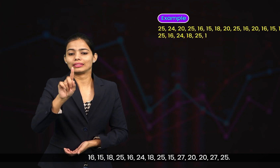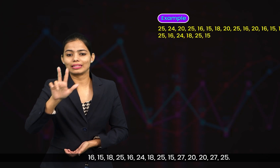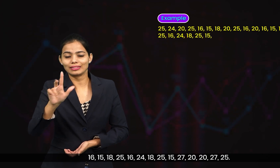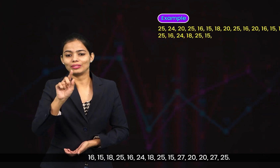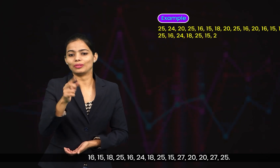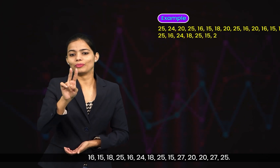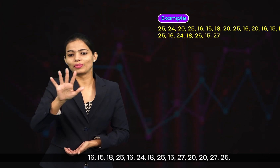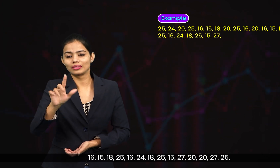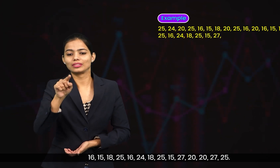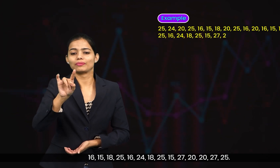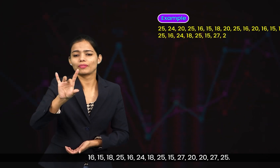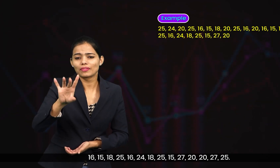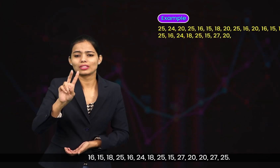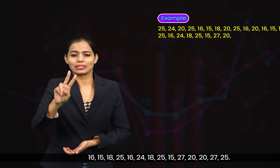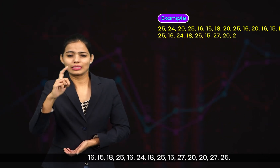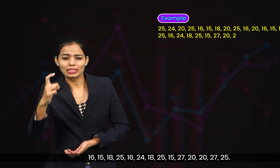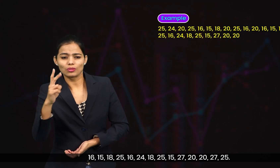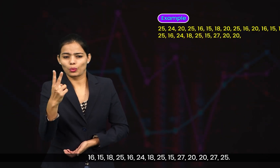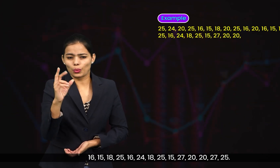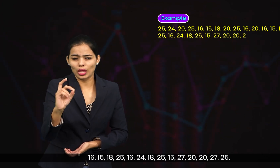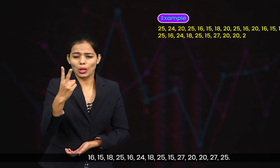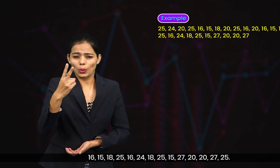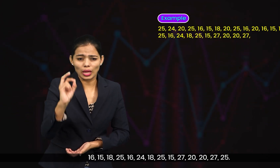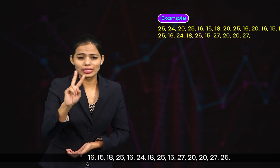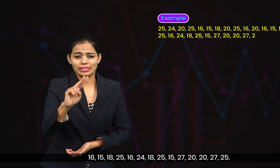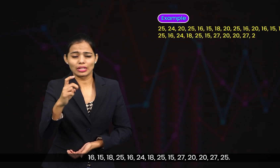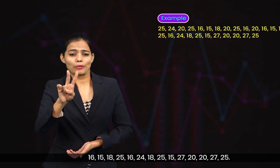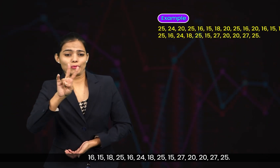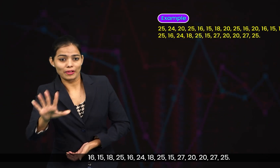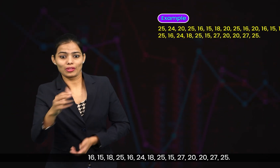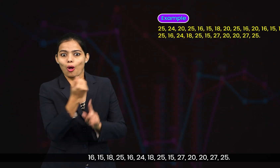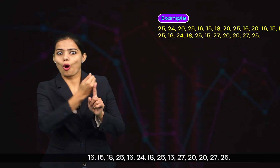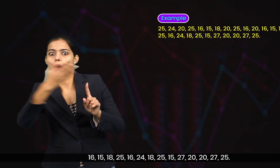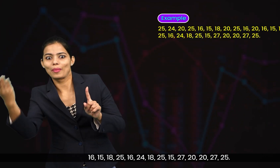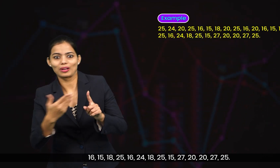15, 27, 20, 20, 27, 25.